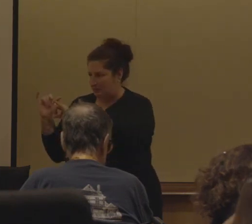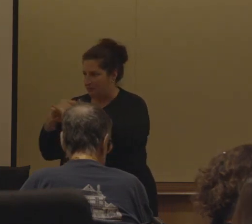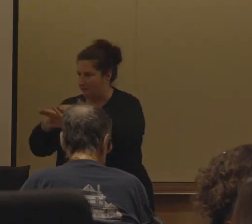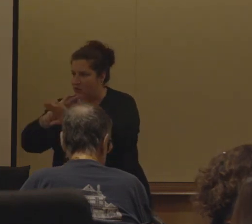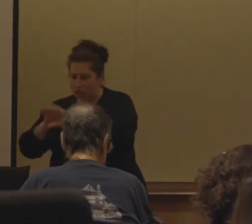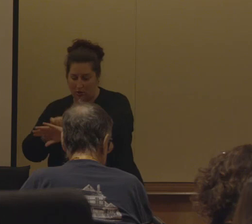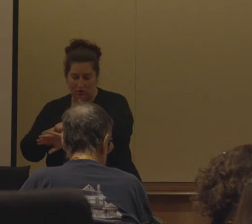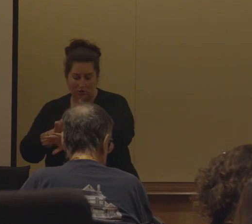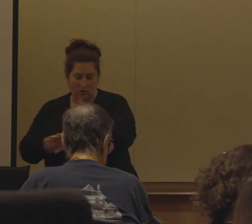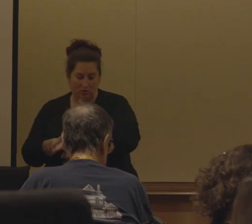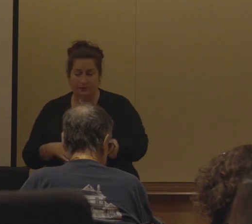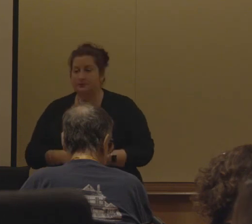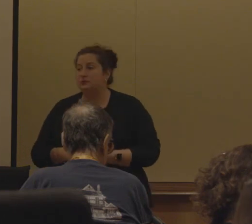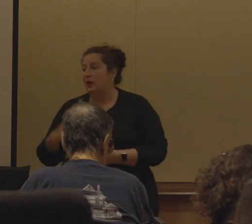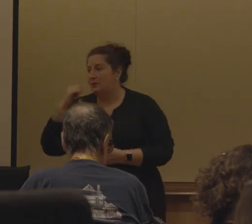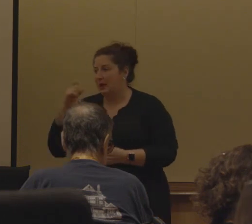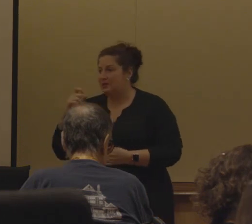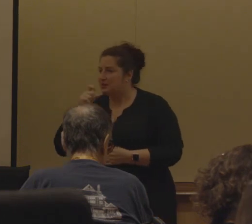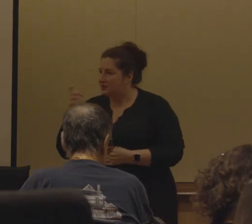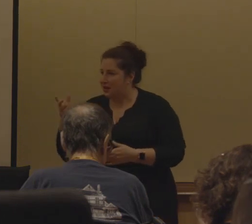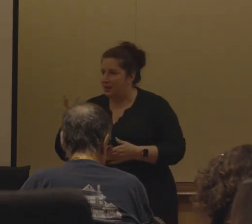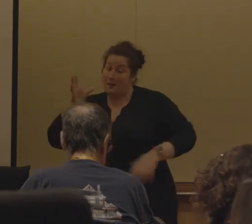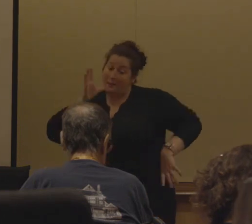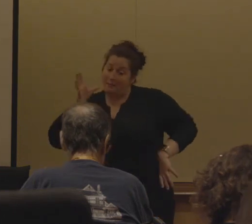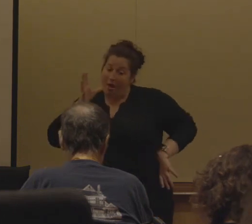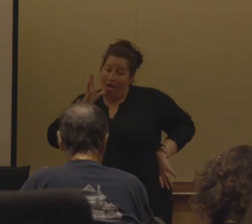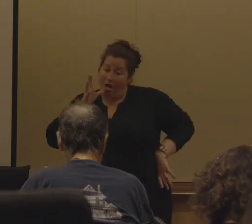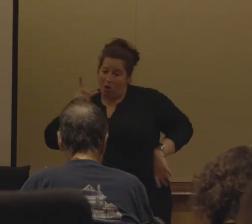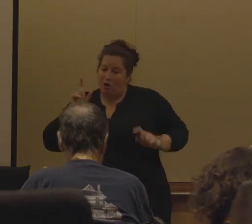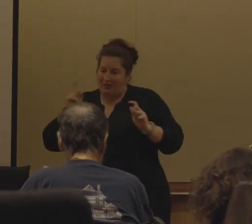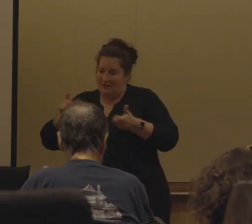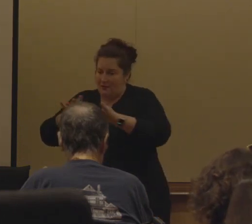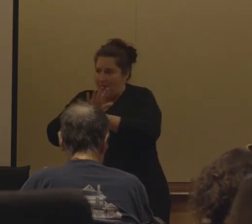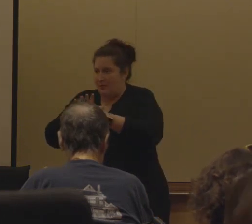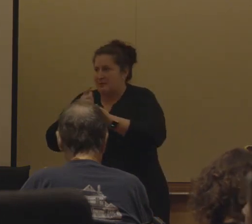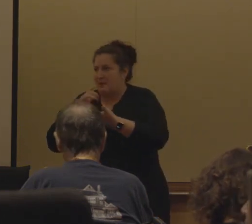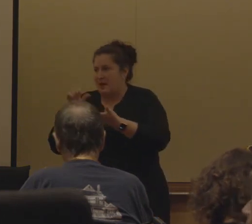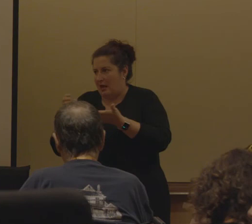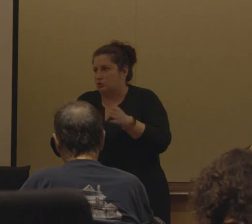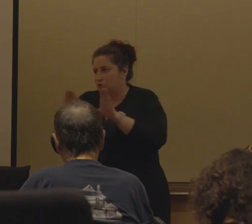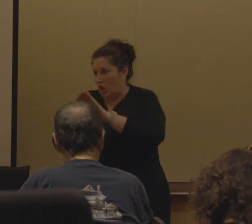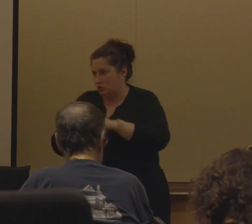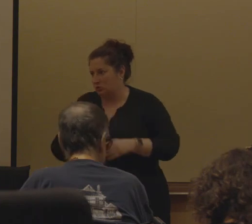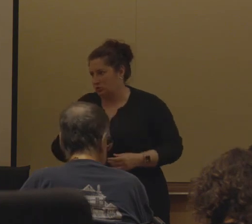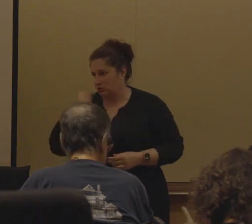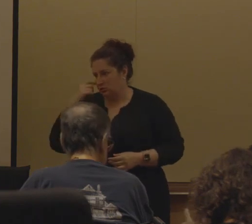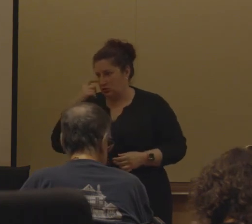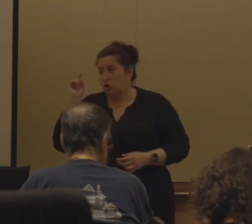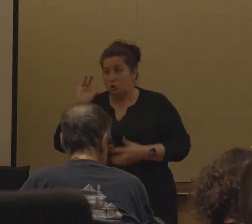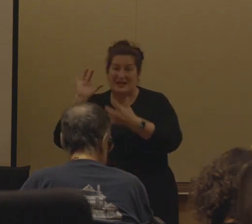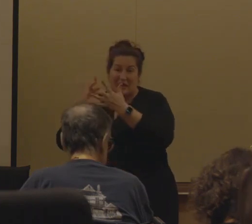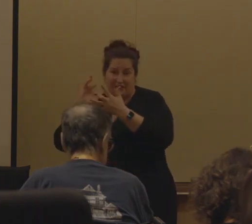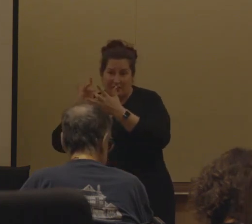frustrated because they don't let my mother get the paper saying that my case is closed. He's a contact